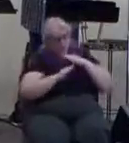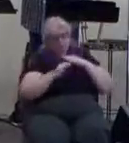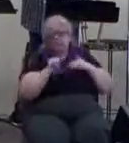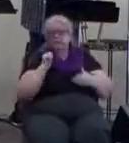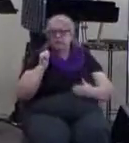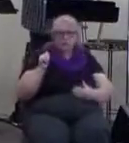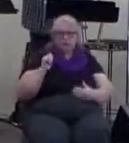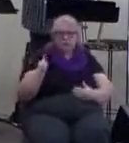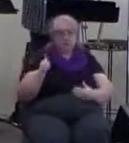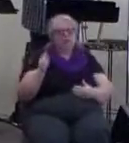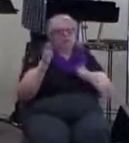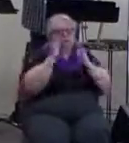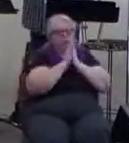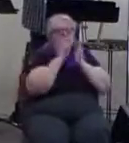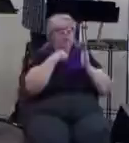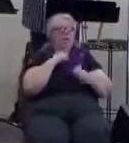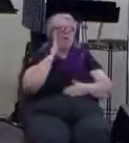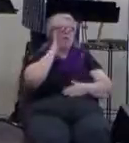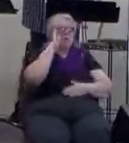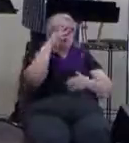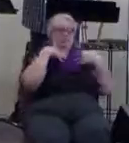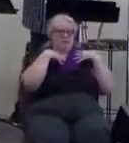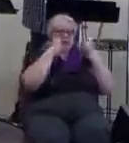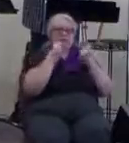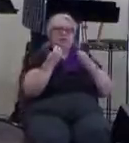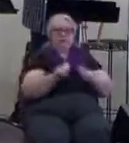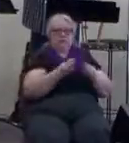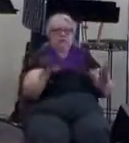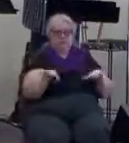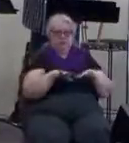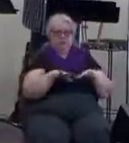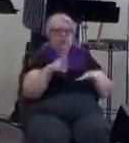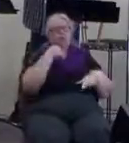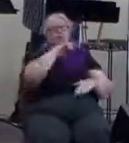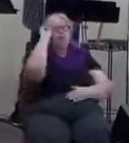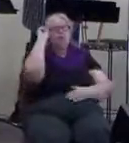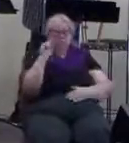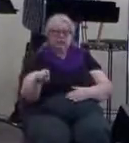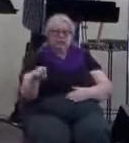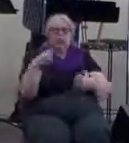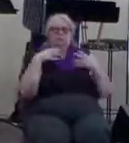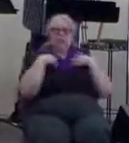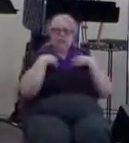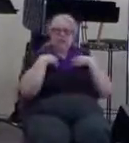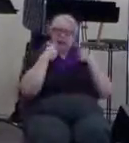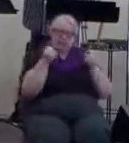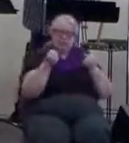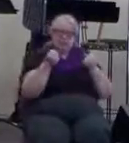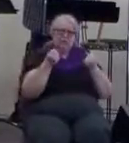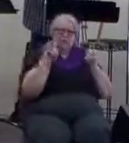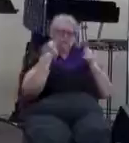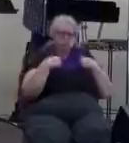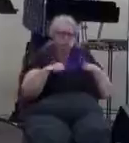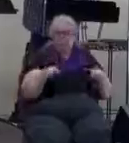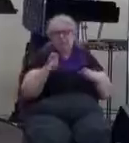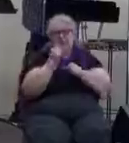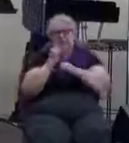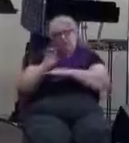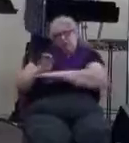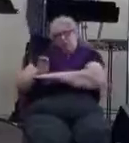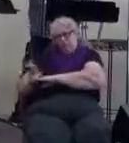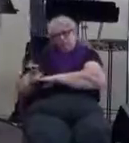I'll heal their land. We've got to get healthy. They're trying to silence Peter and